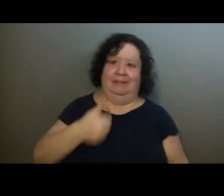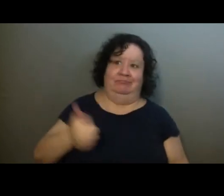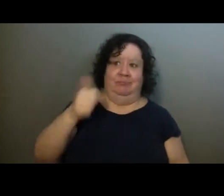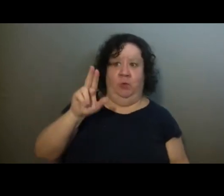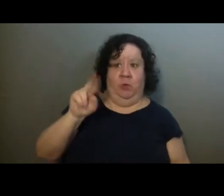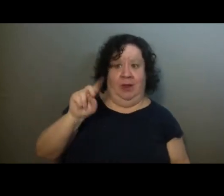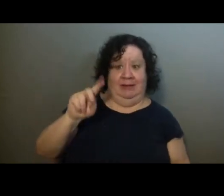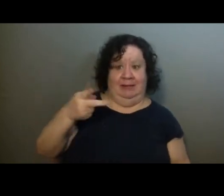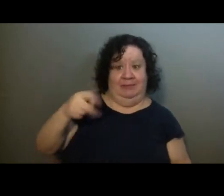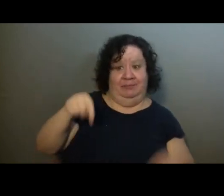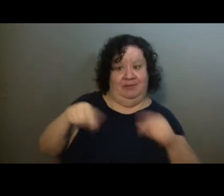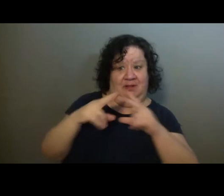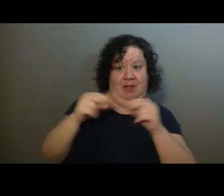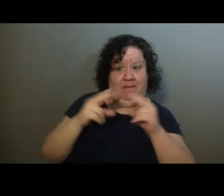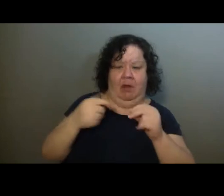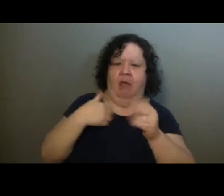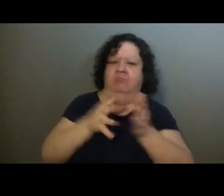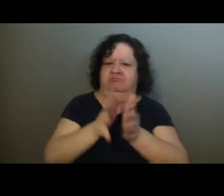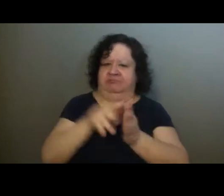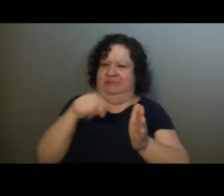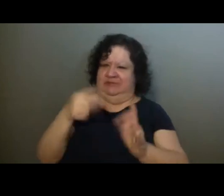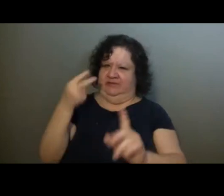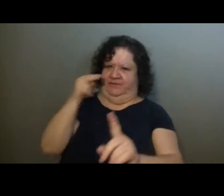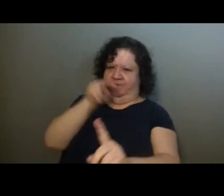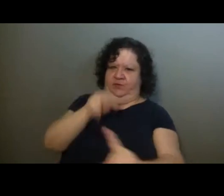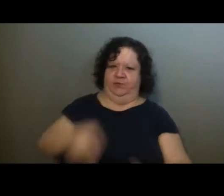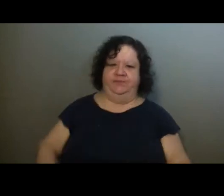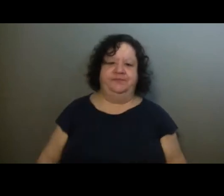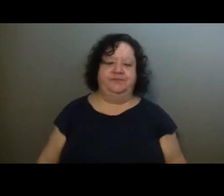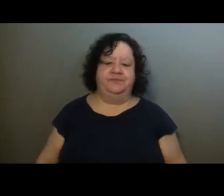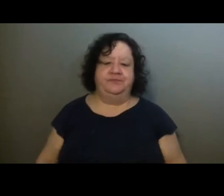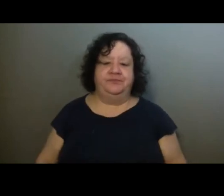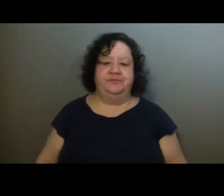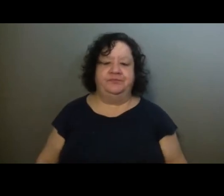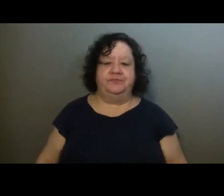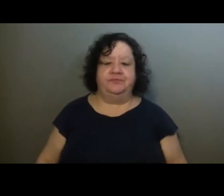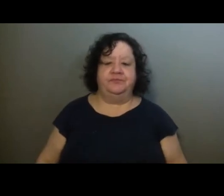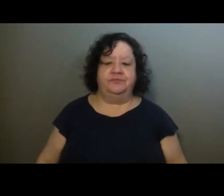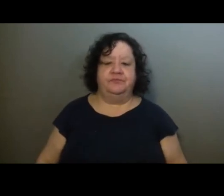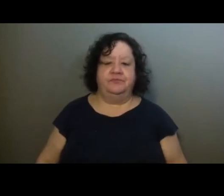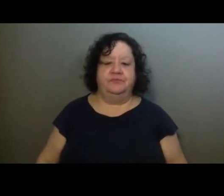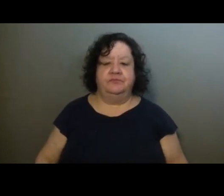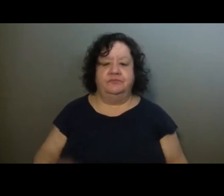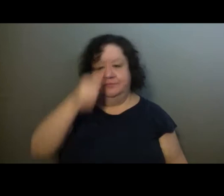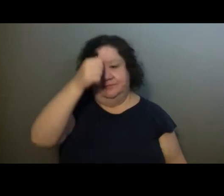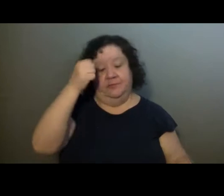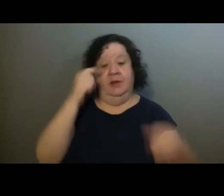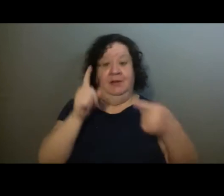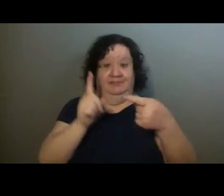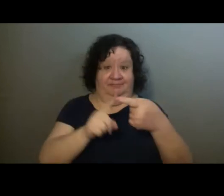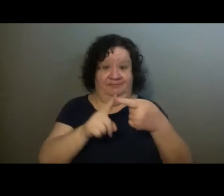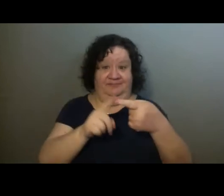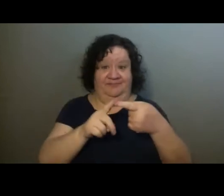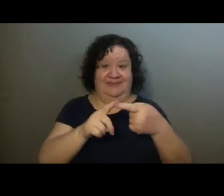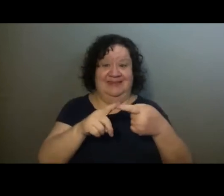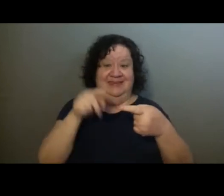think, what has driven our engagement in the post-blast response, I think we need to, as a United